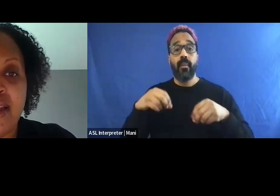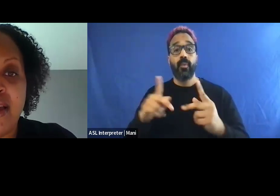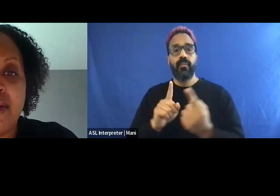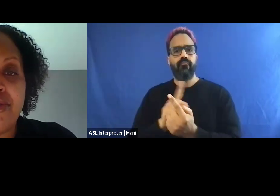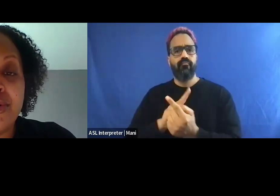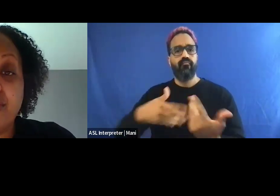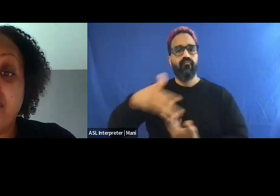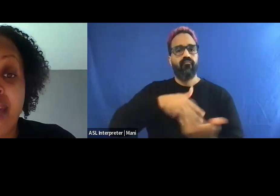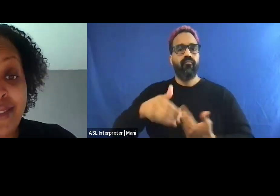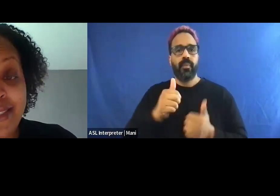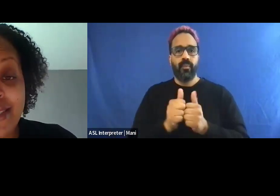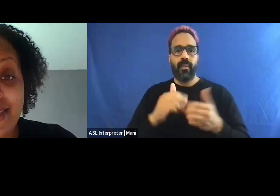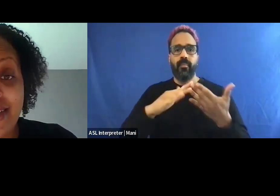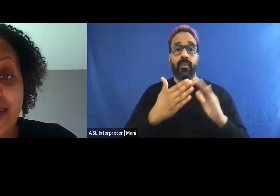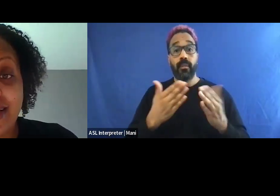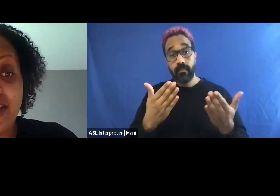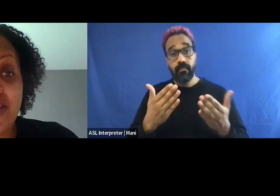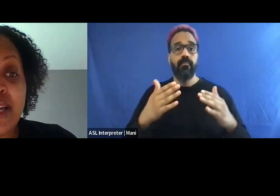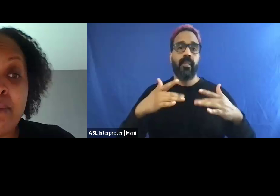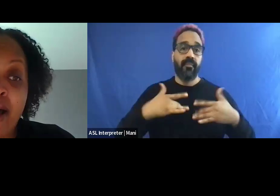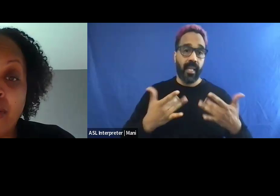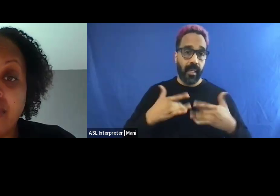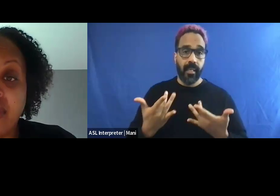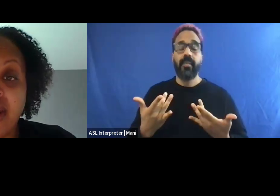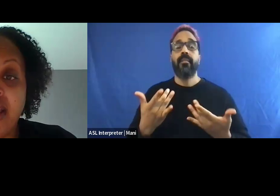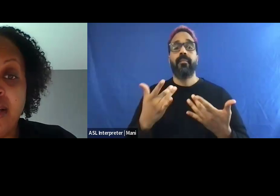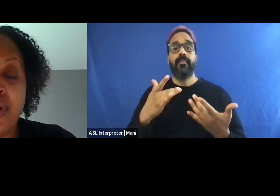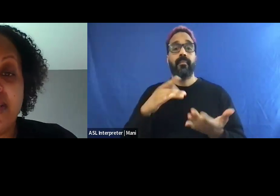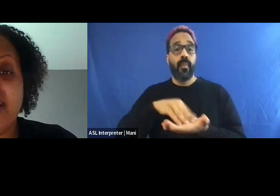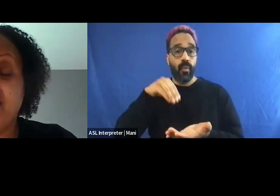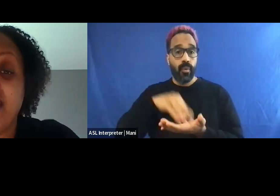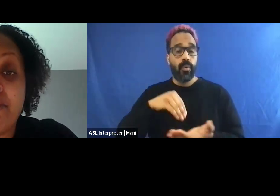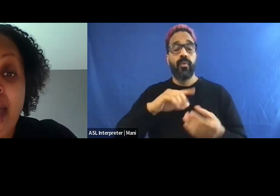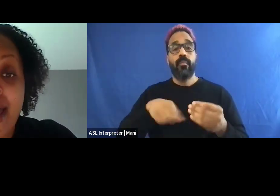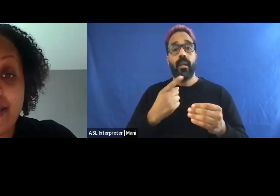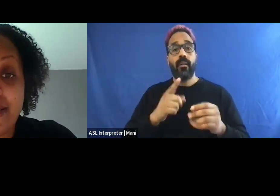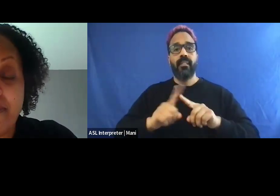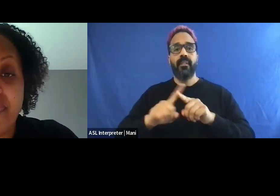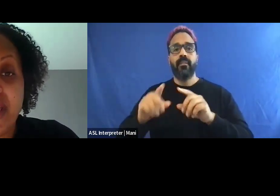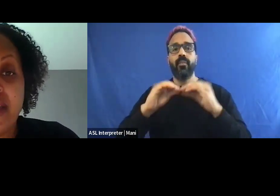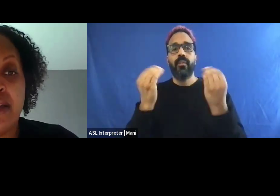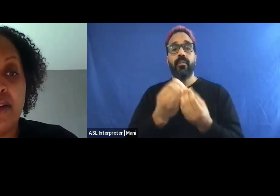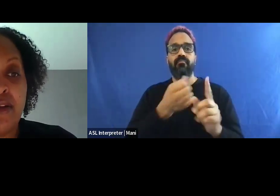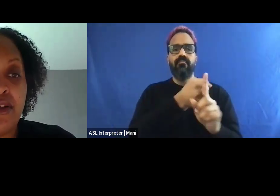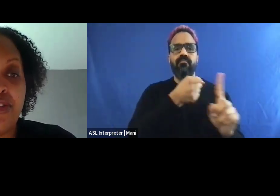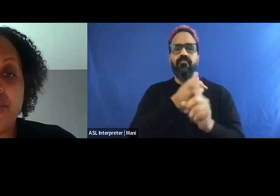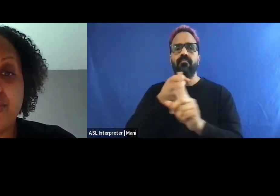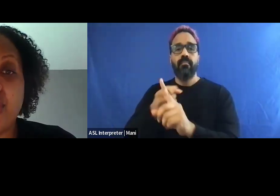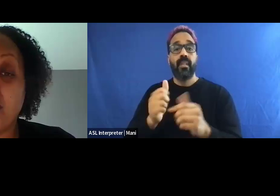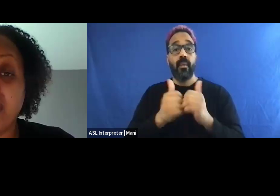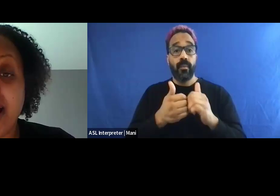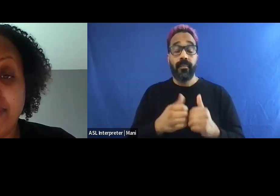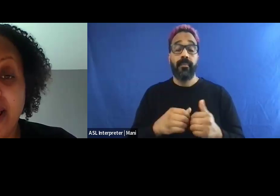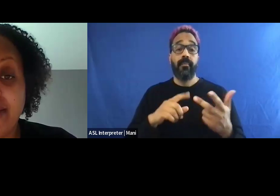community through events, learning about the organization's impact,